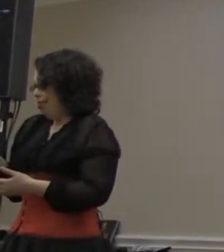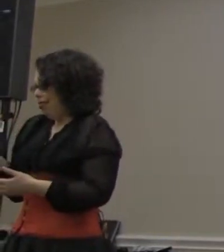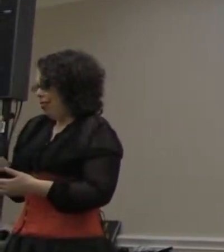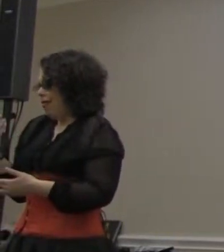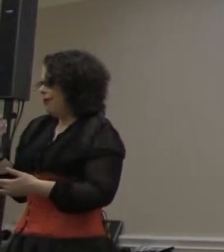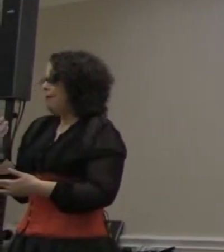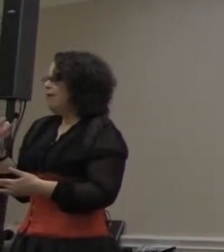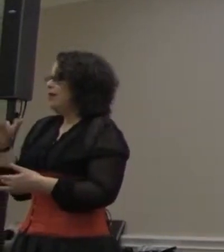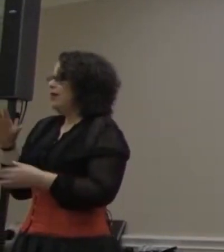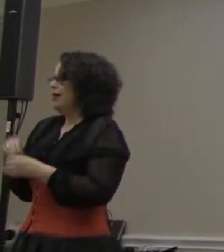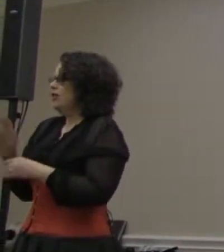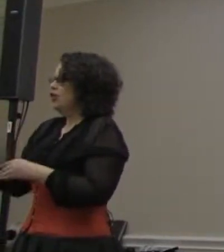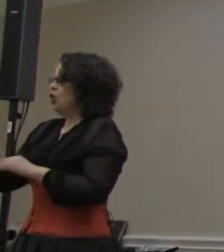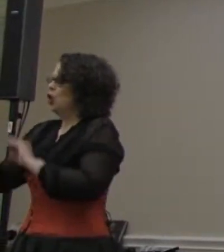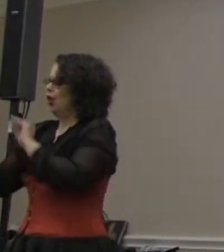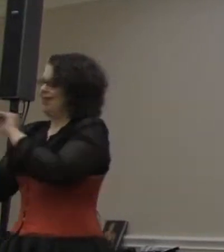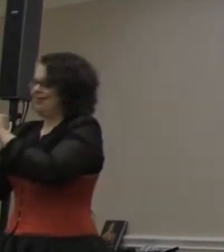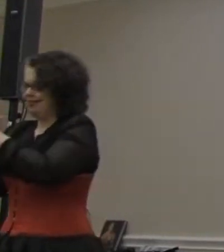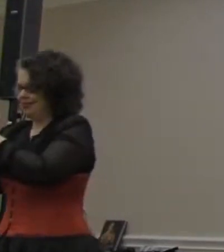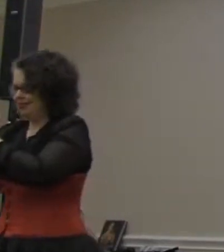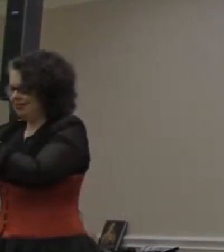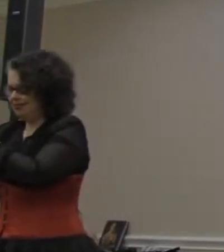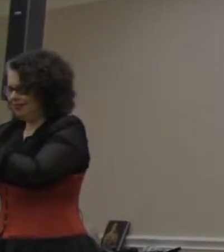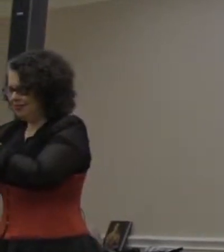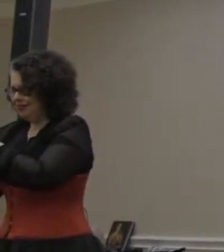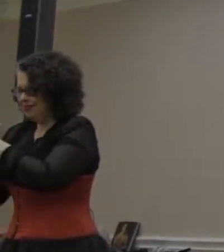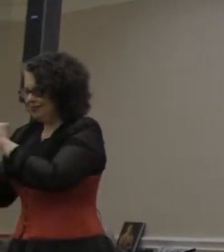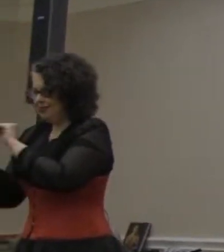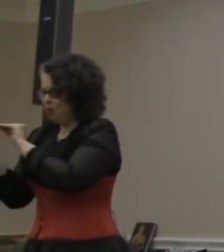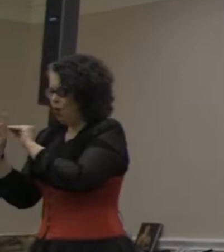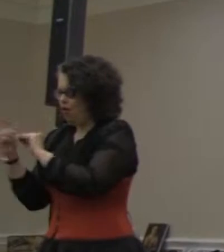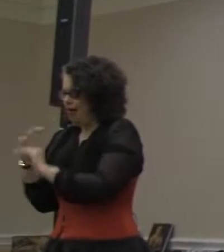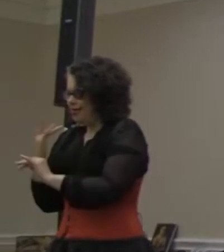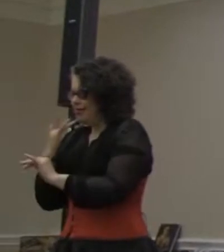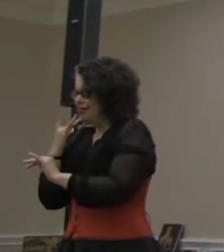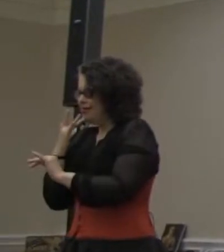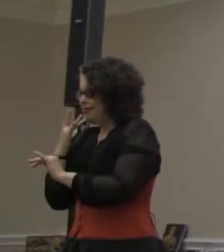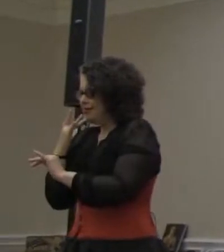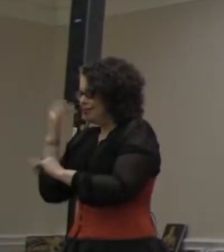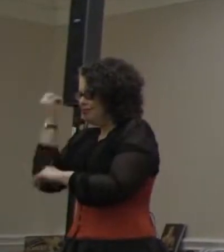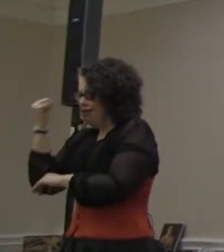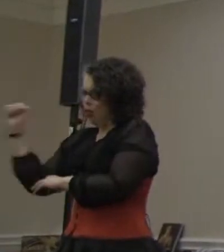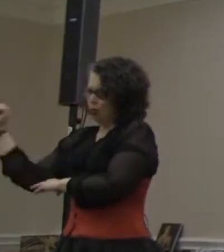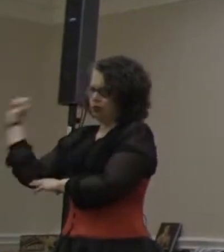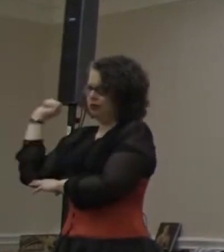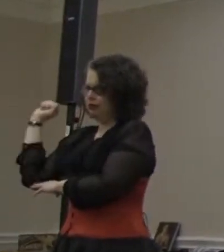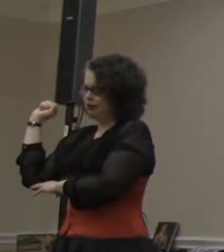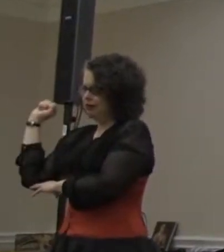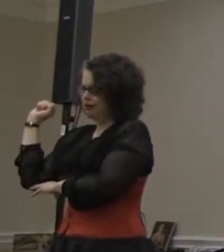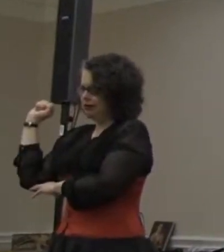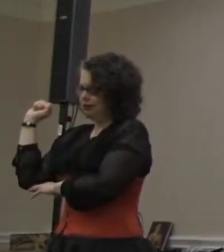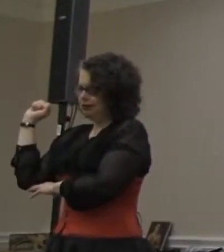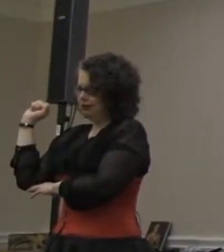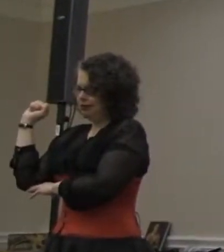it is in her kiss that I taste the revolution.